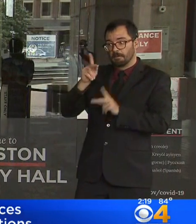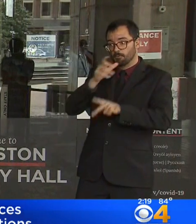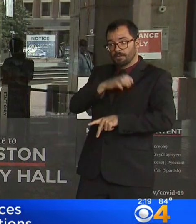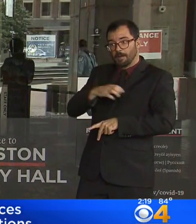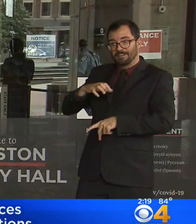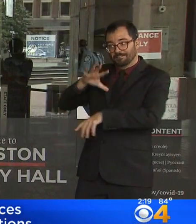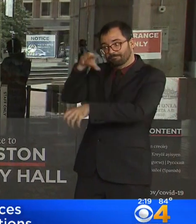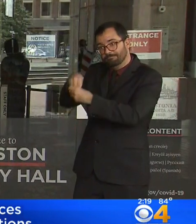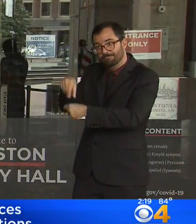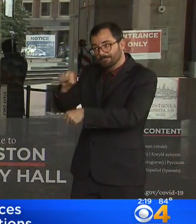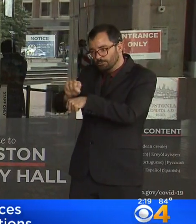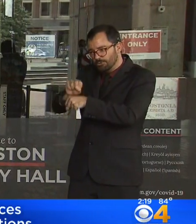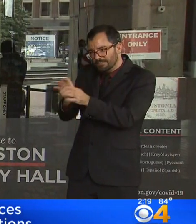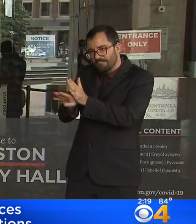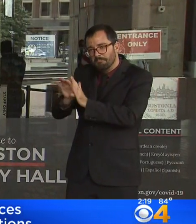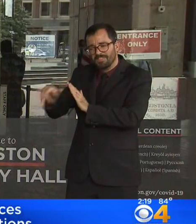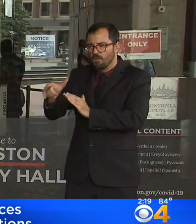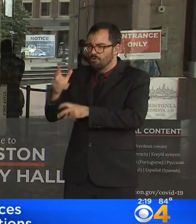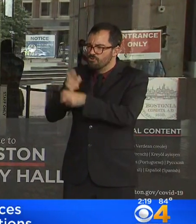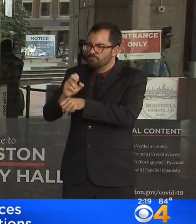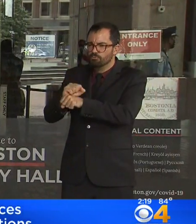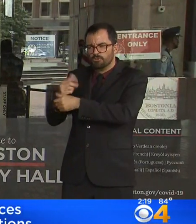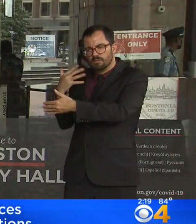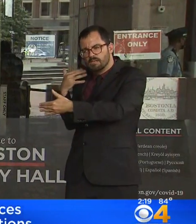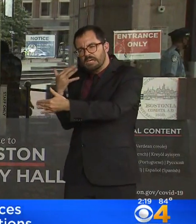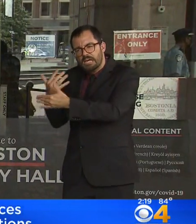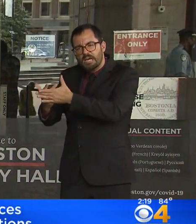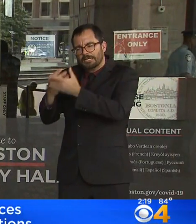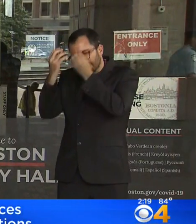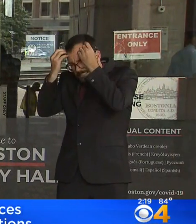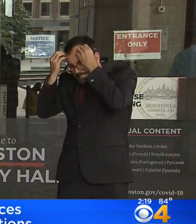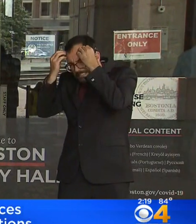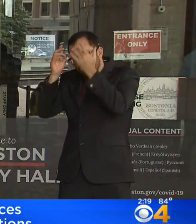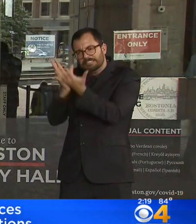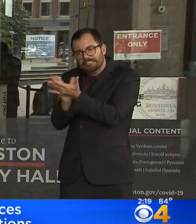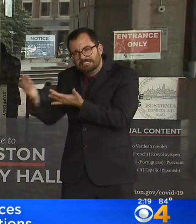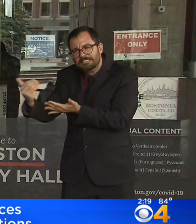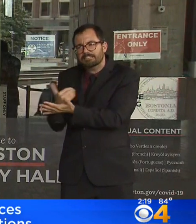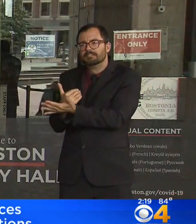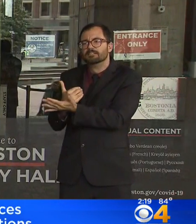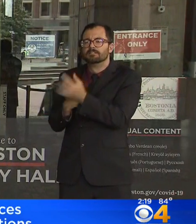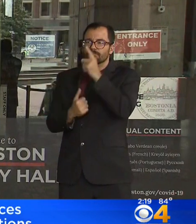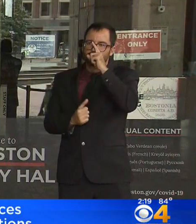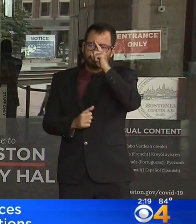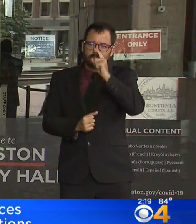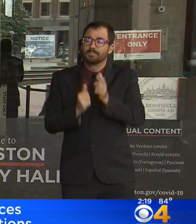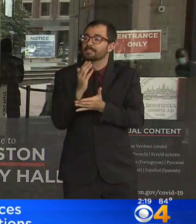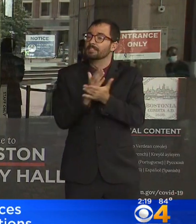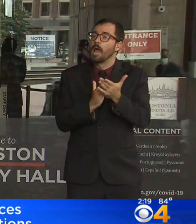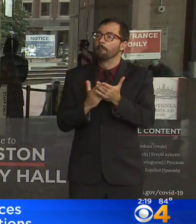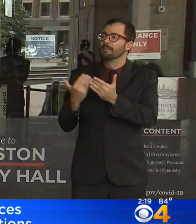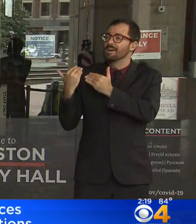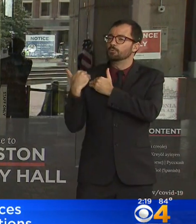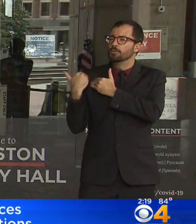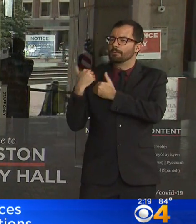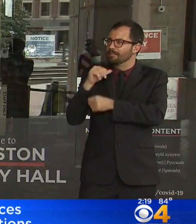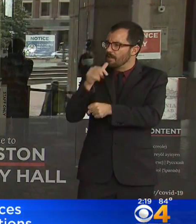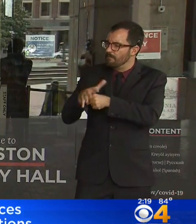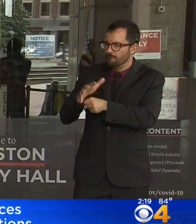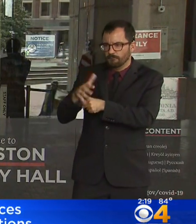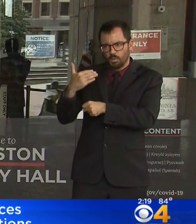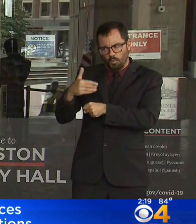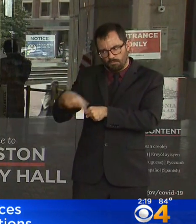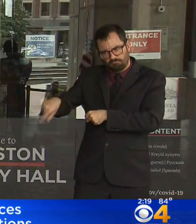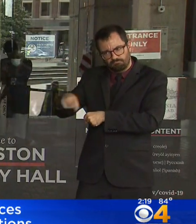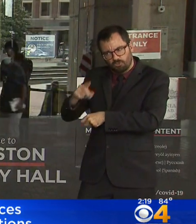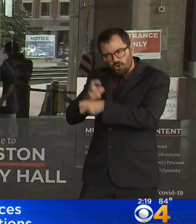account what's in place today with accountability and what's missing, and they really they did a great job. And OPAC, their recommendations, would